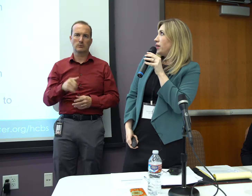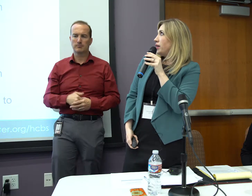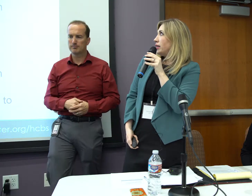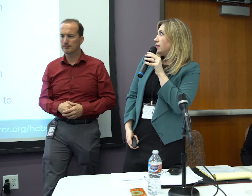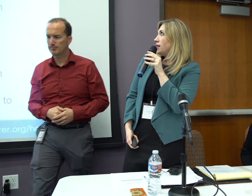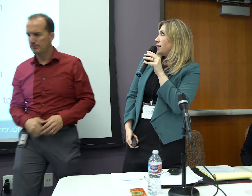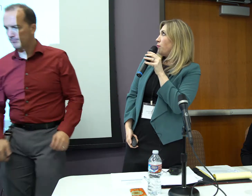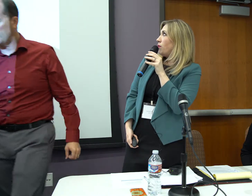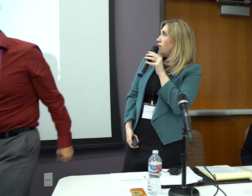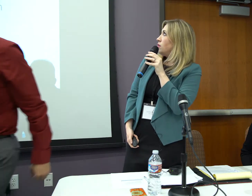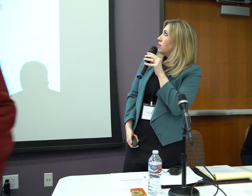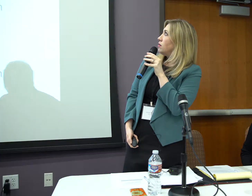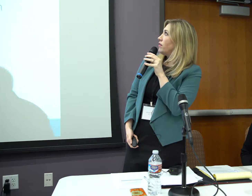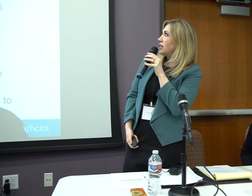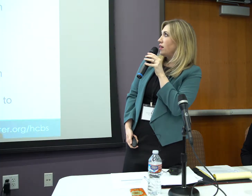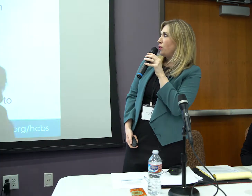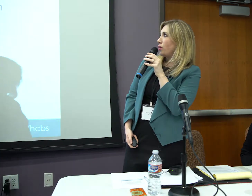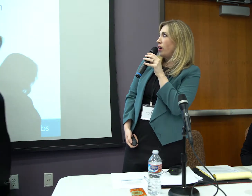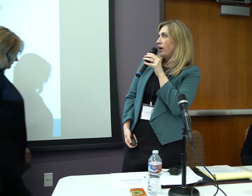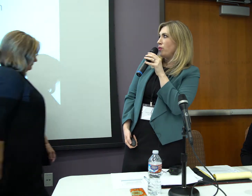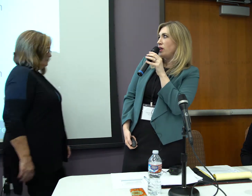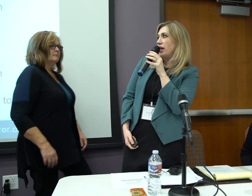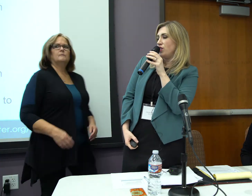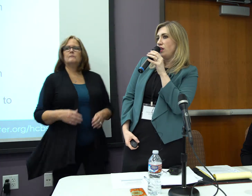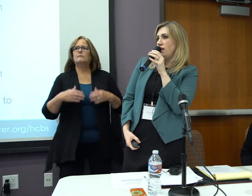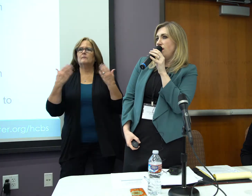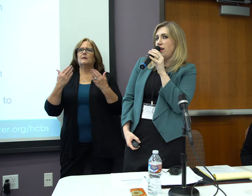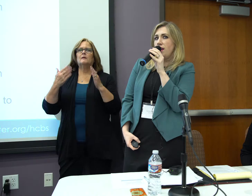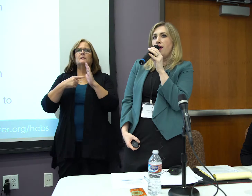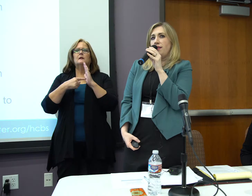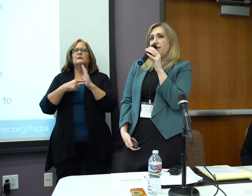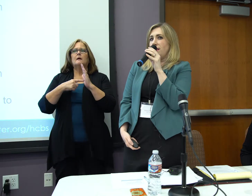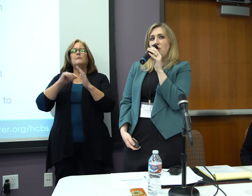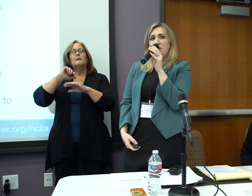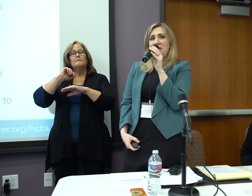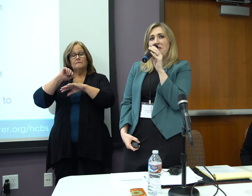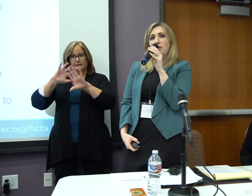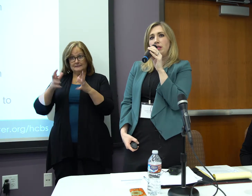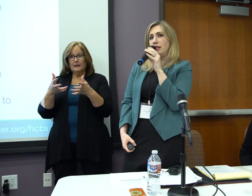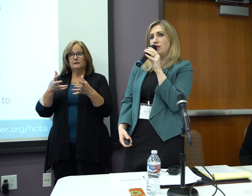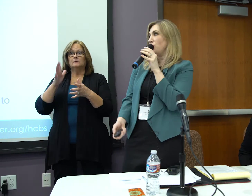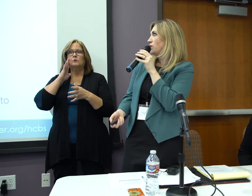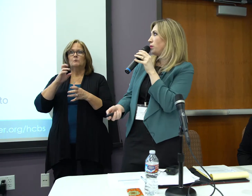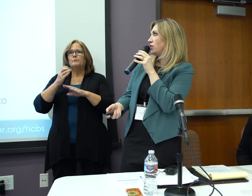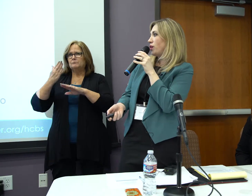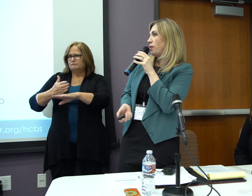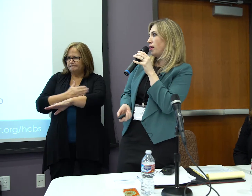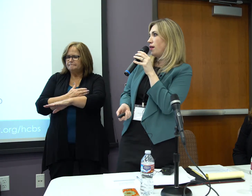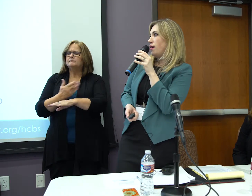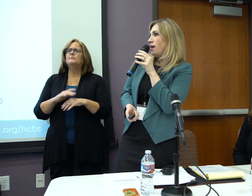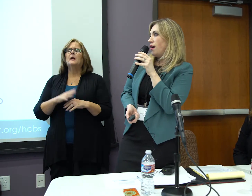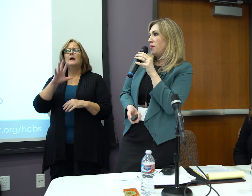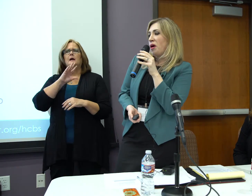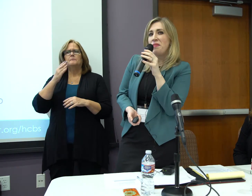Okay, so here is an example of a setting that would require remediation. And again, I know there's a lot of expertise in this room, so please jump